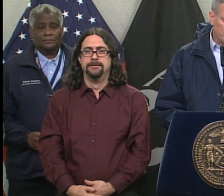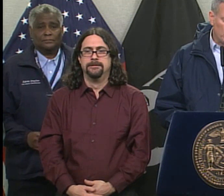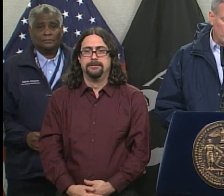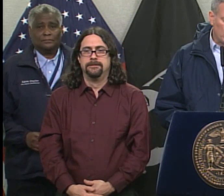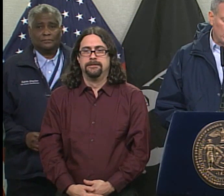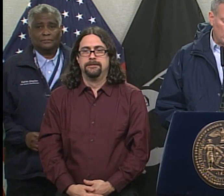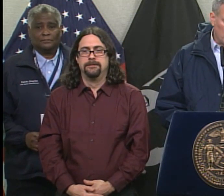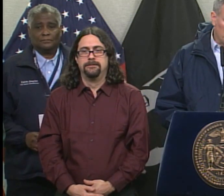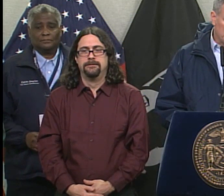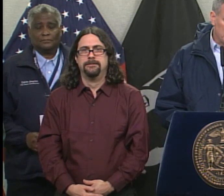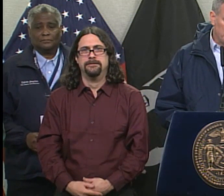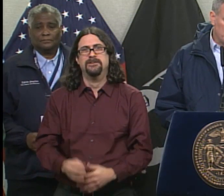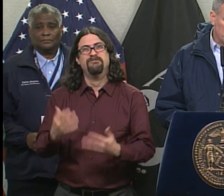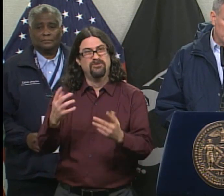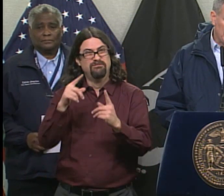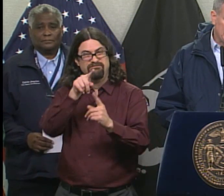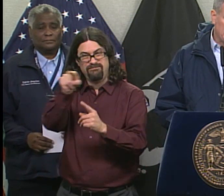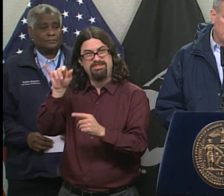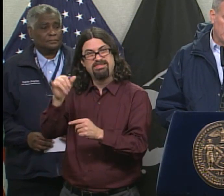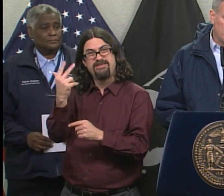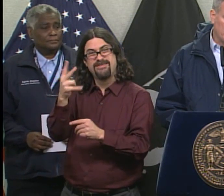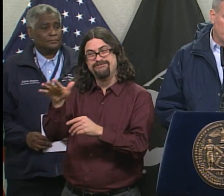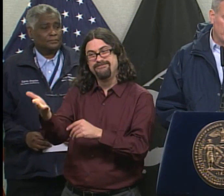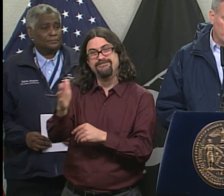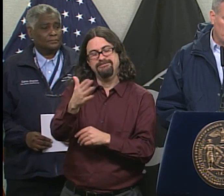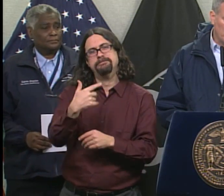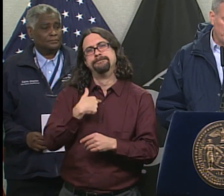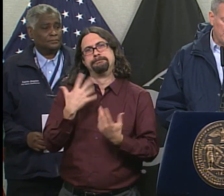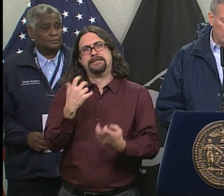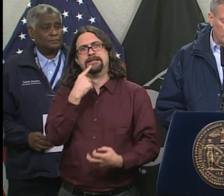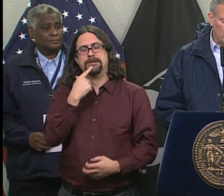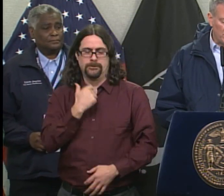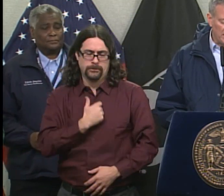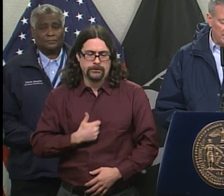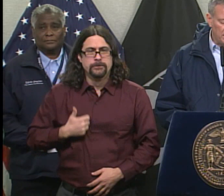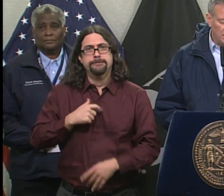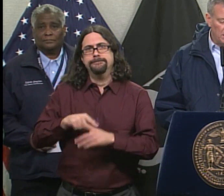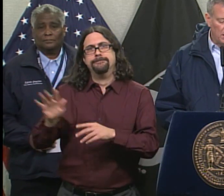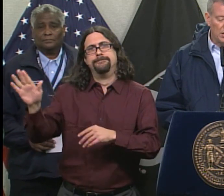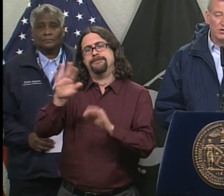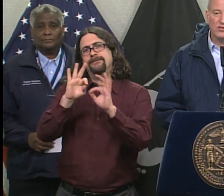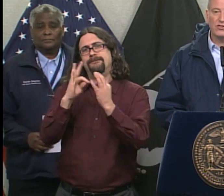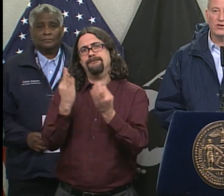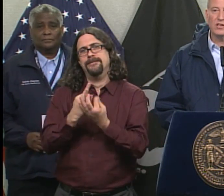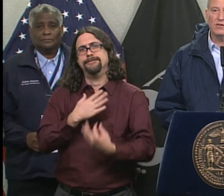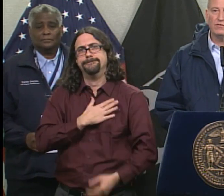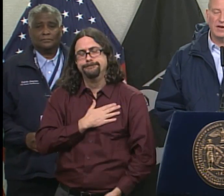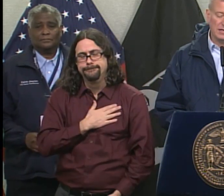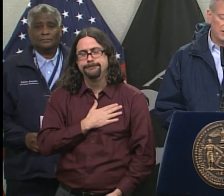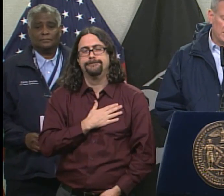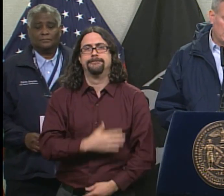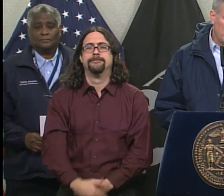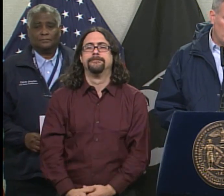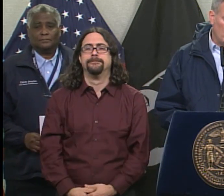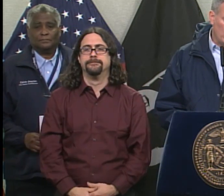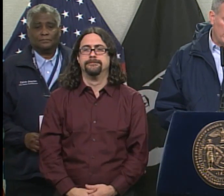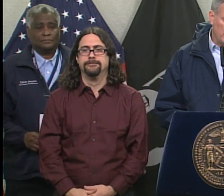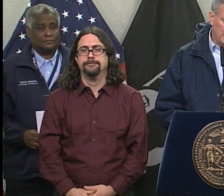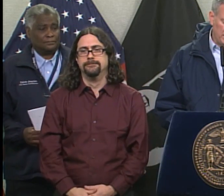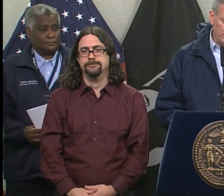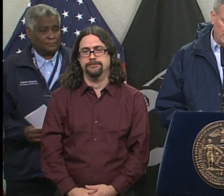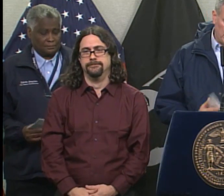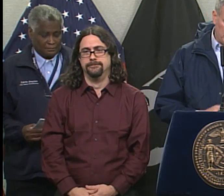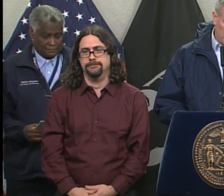status for homeless individuals. Last night, 131 people were brought in, 130 voluntary,